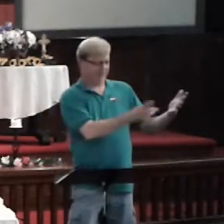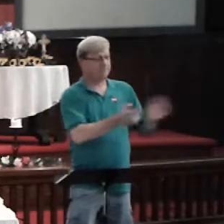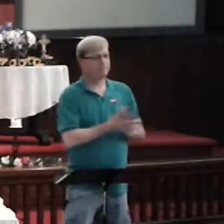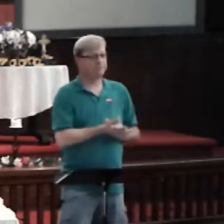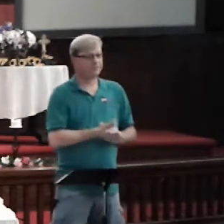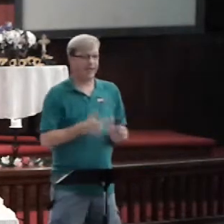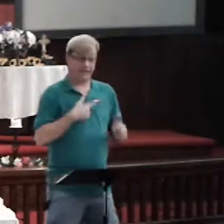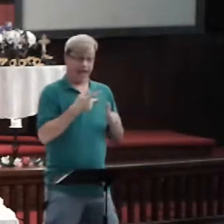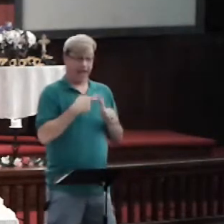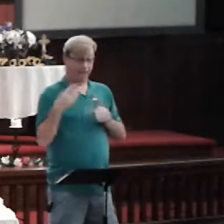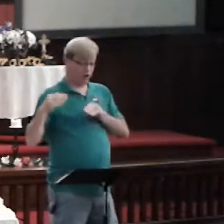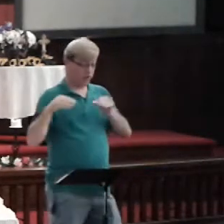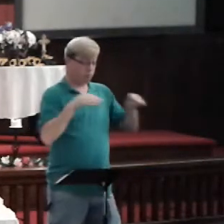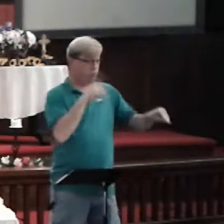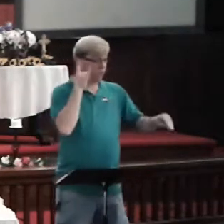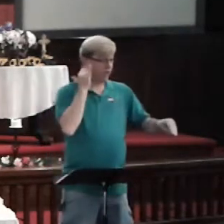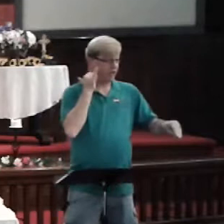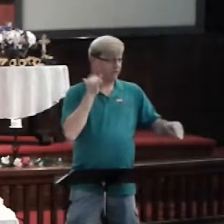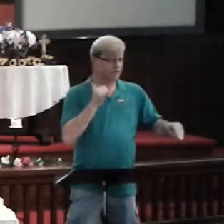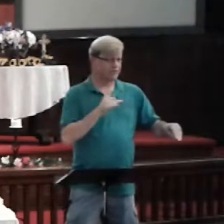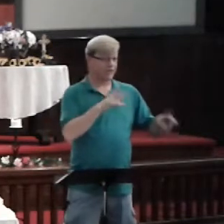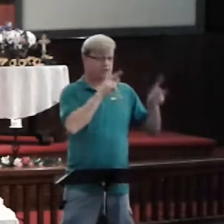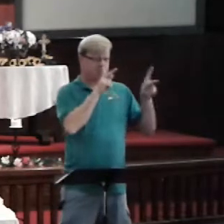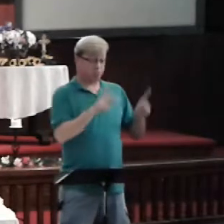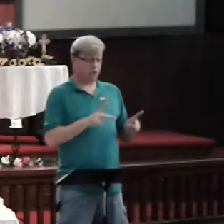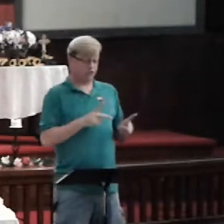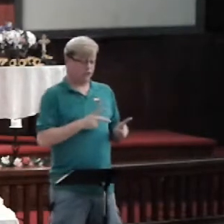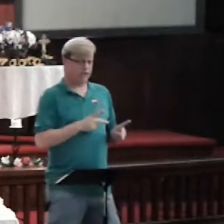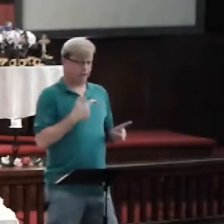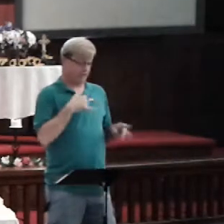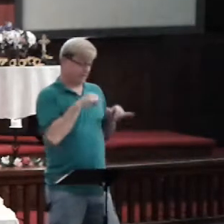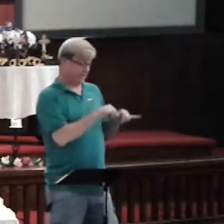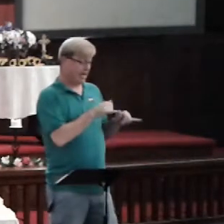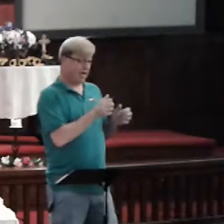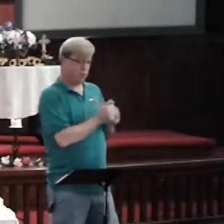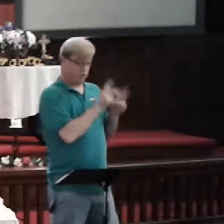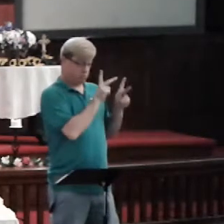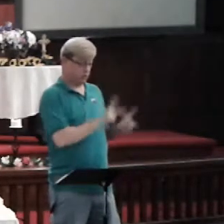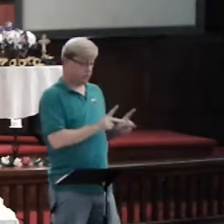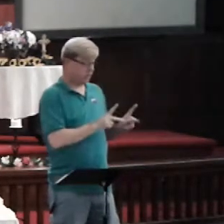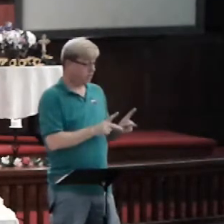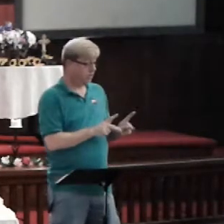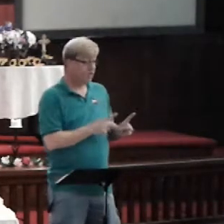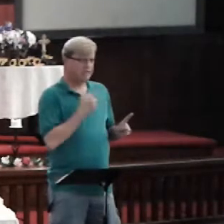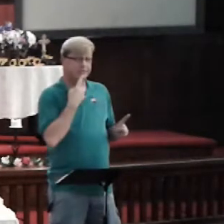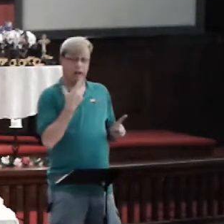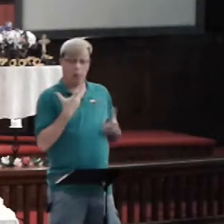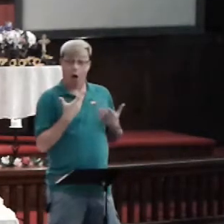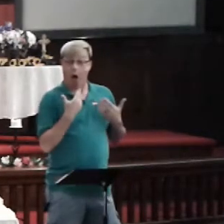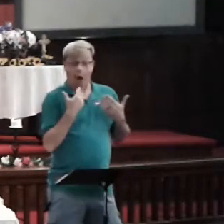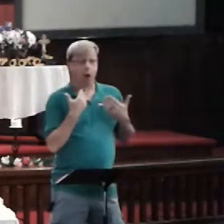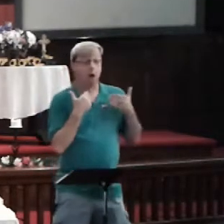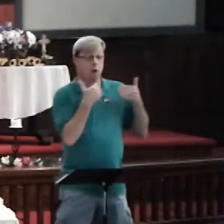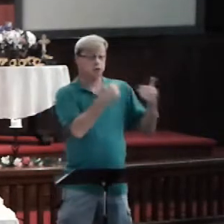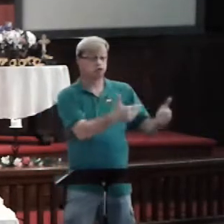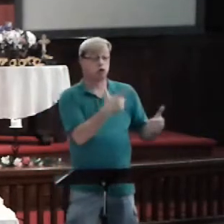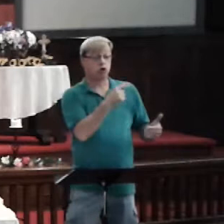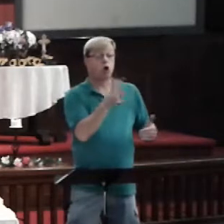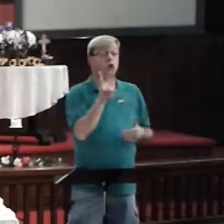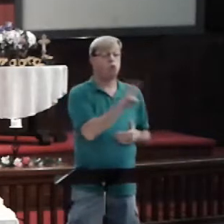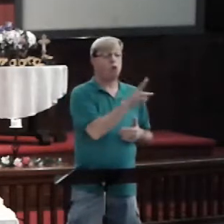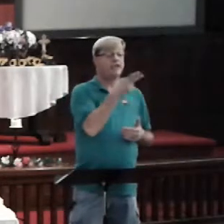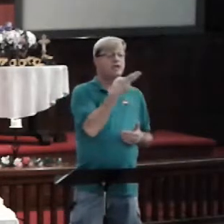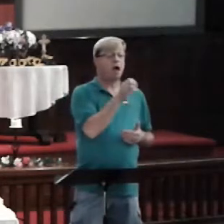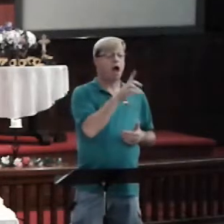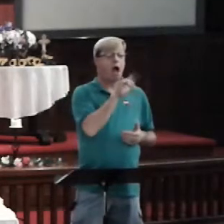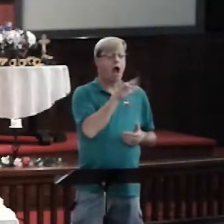And when I first moved to California, the persons that were keeping us while we were looking for a place said, let's go to West Hollywood. Somewhere I want you